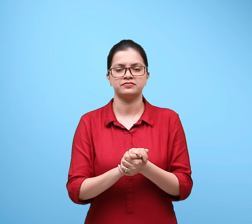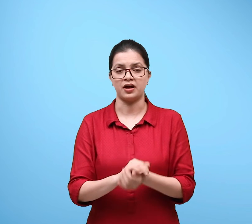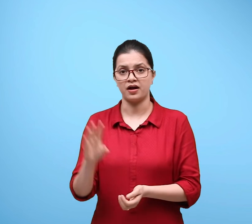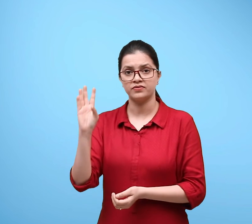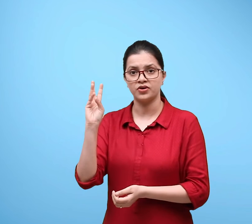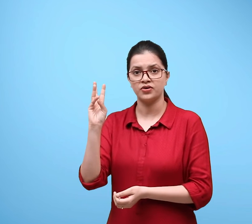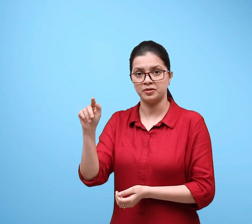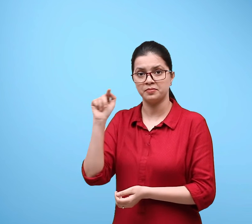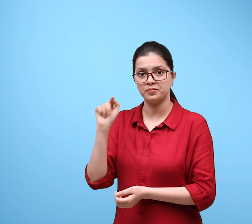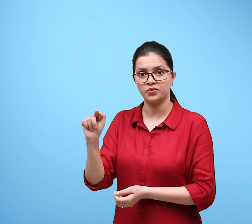4.